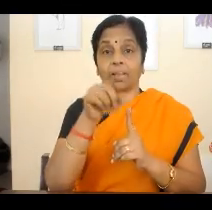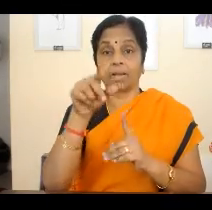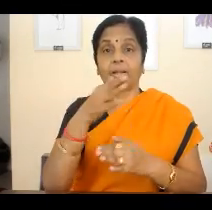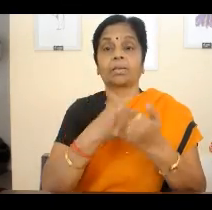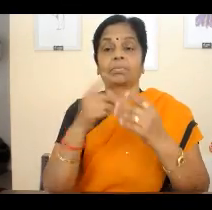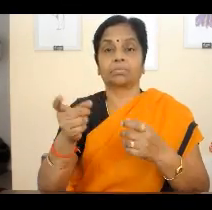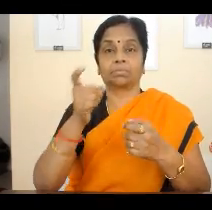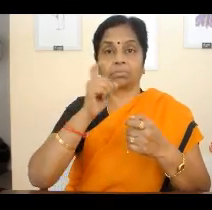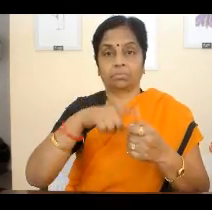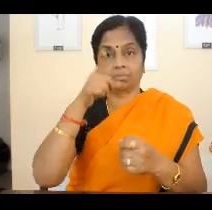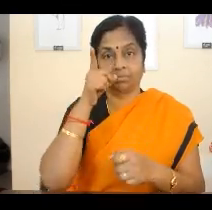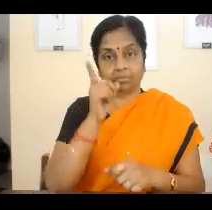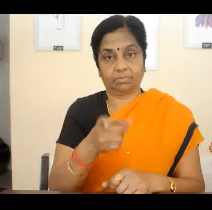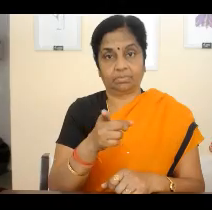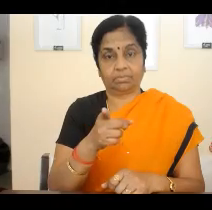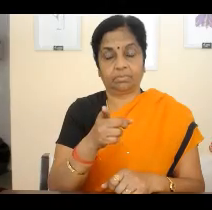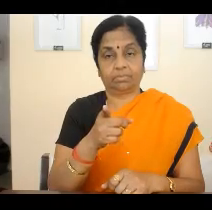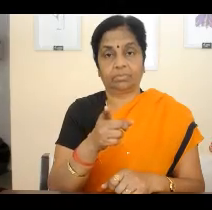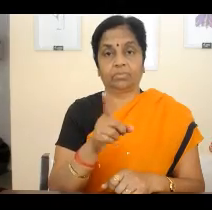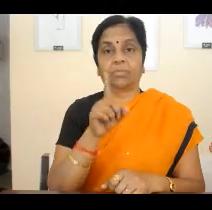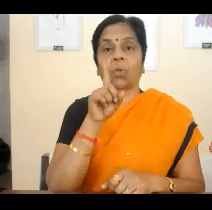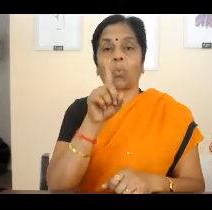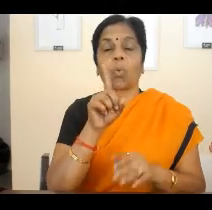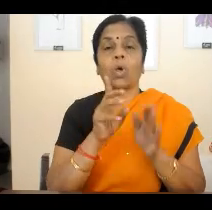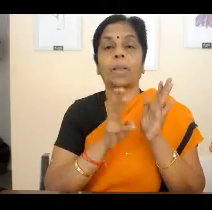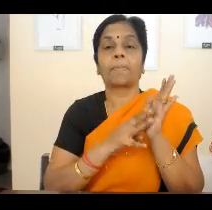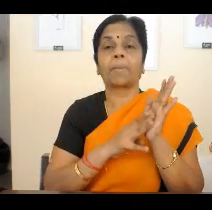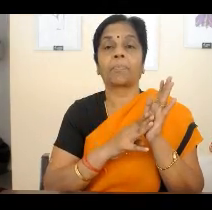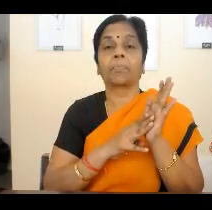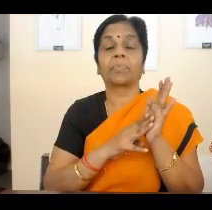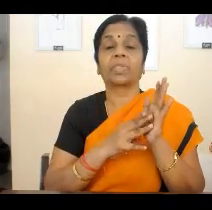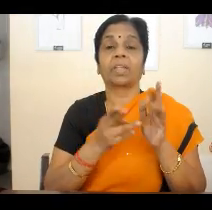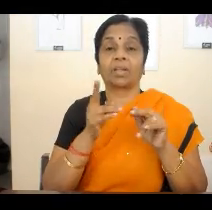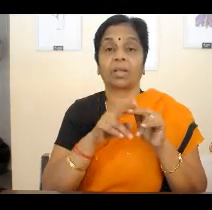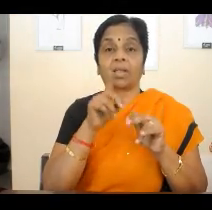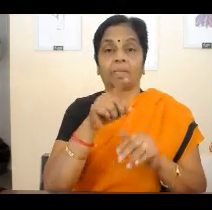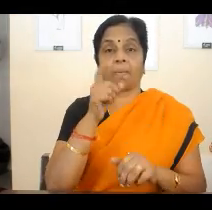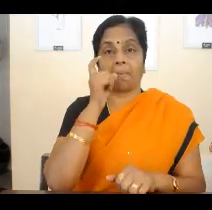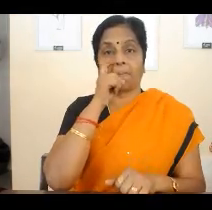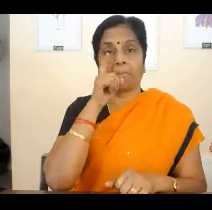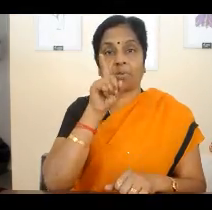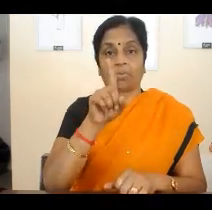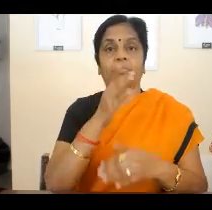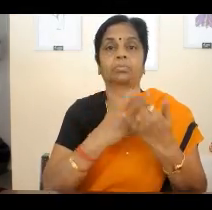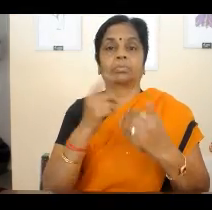disabilities. One member should preferably be a woman with a disability.